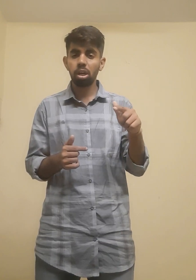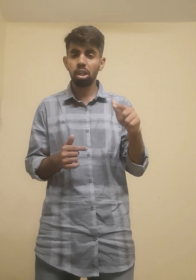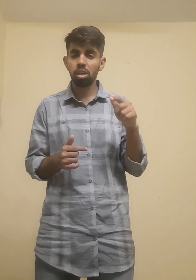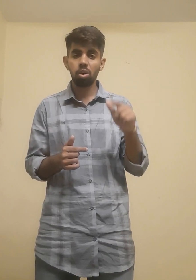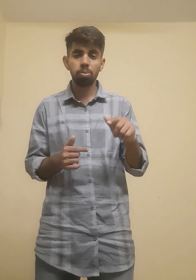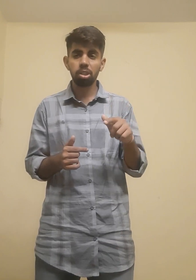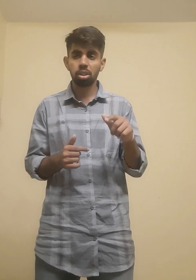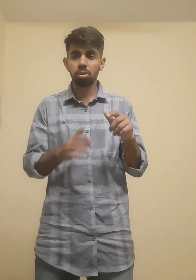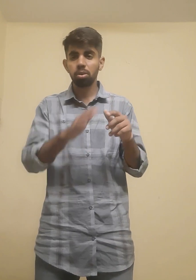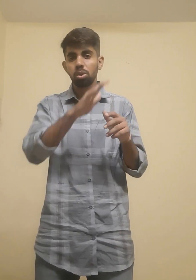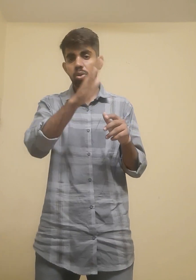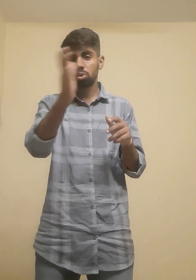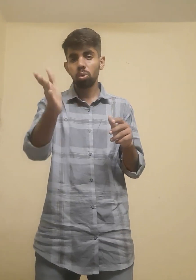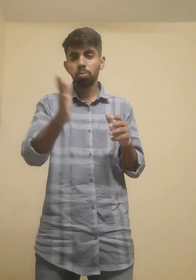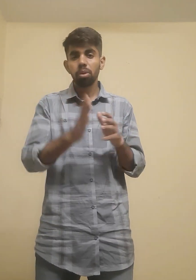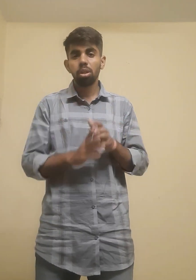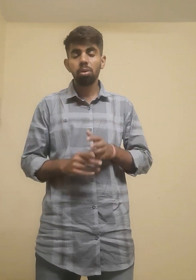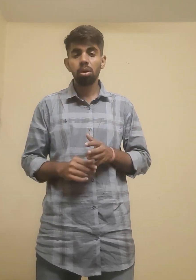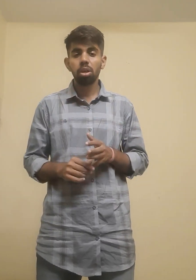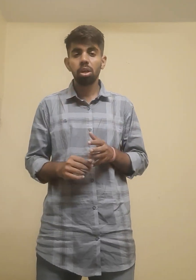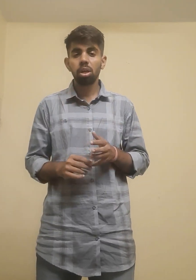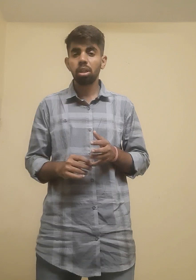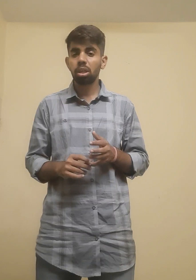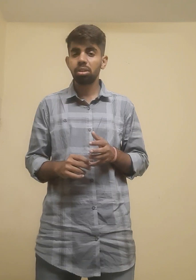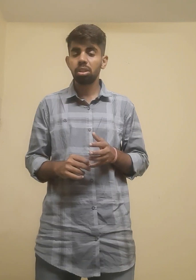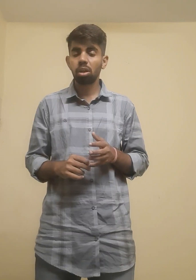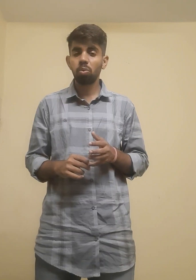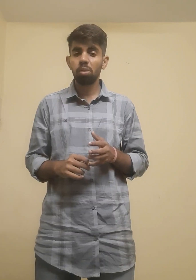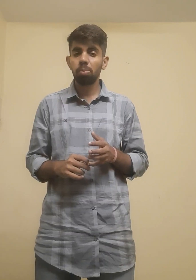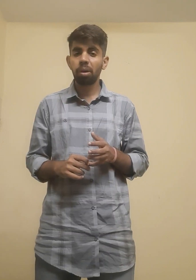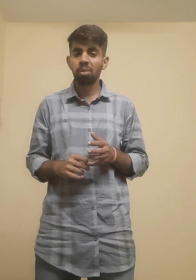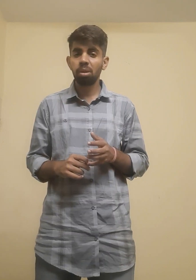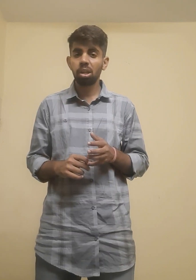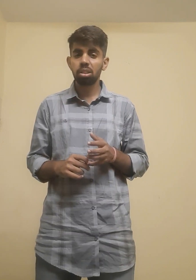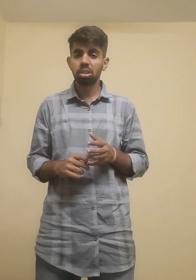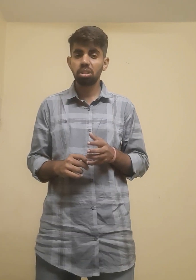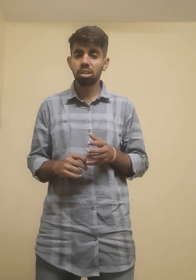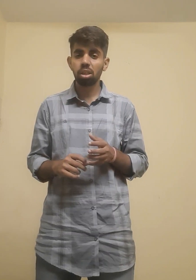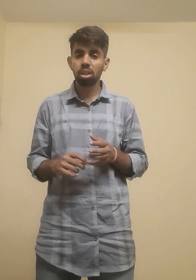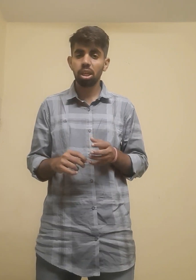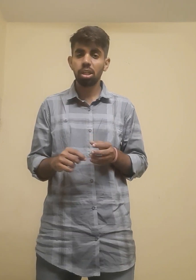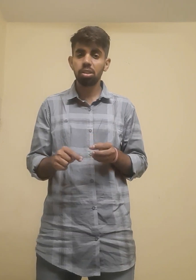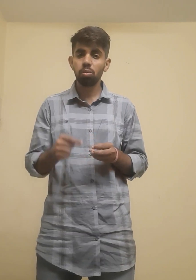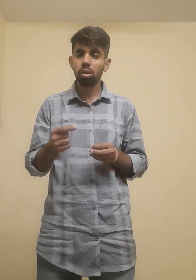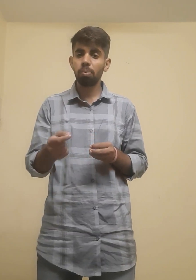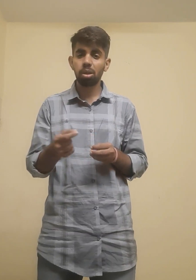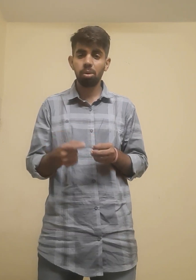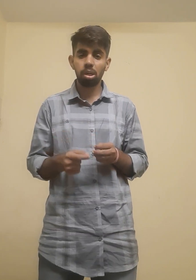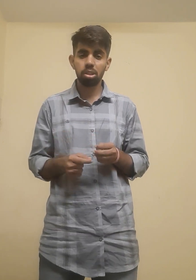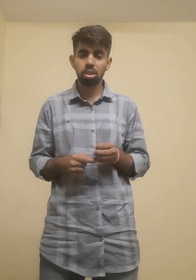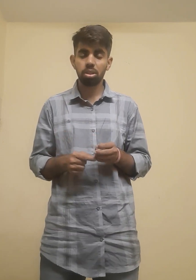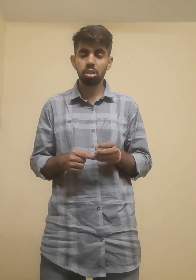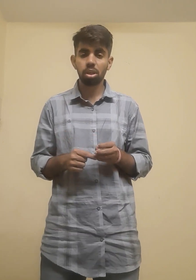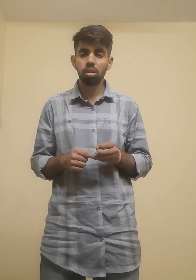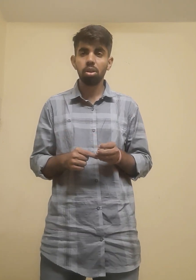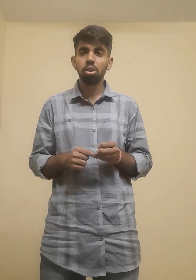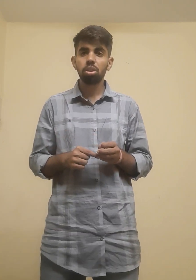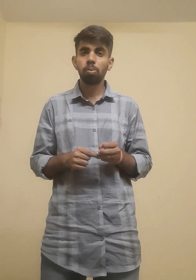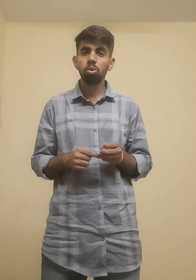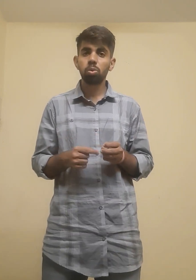creating the object. So the constructor will be parameterized constructor, that is one parameterized constructor. Suppose